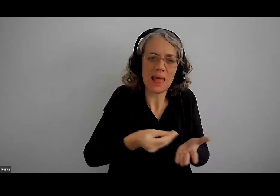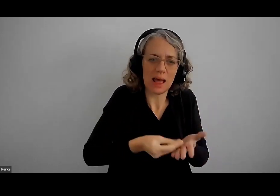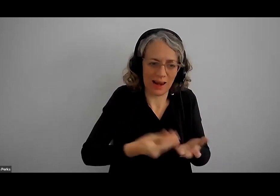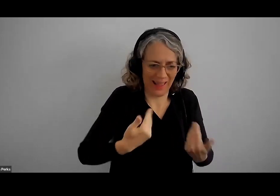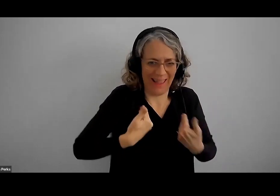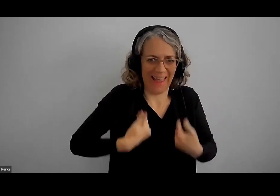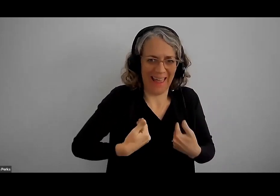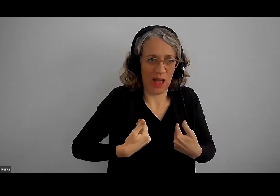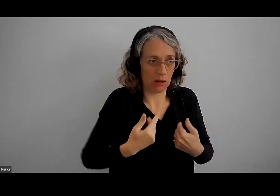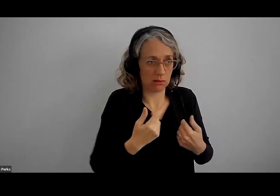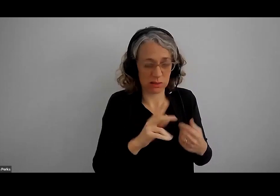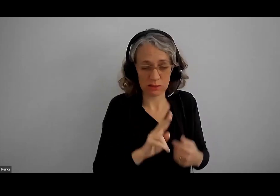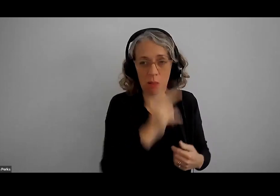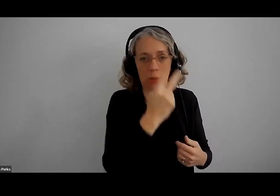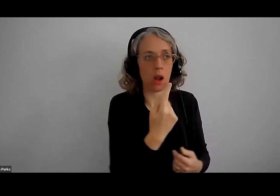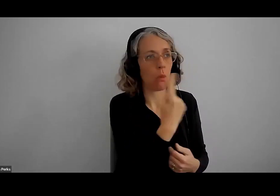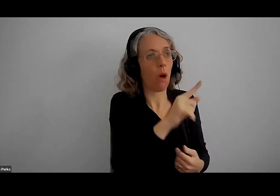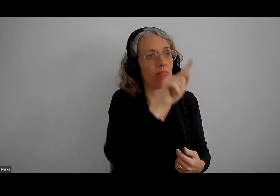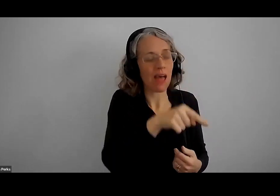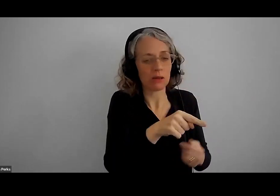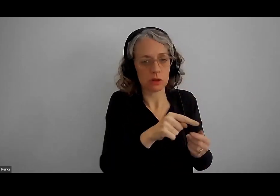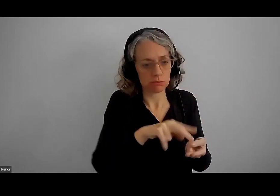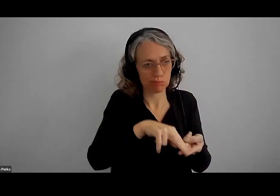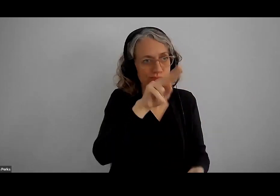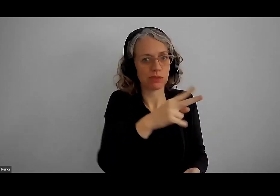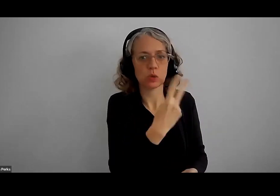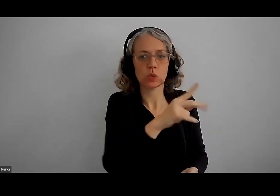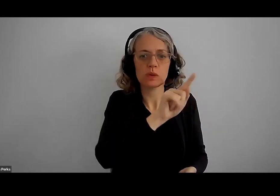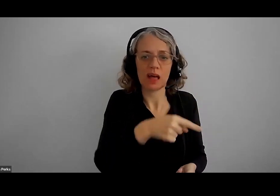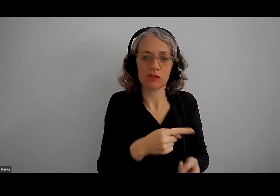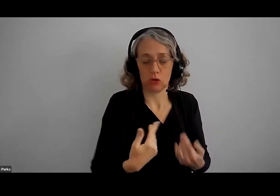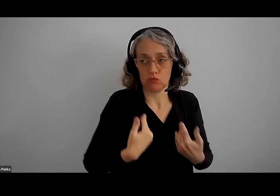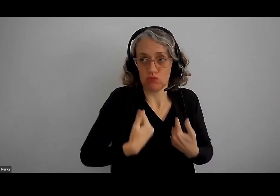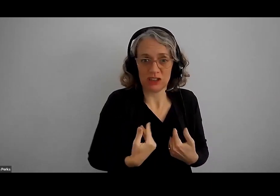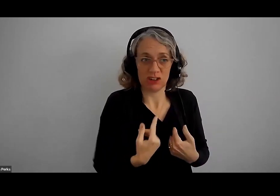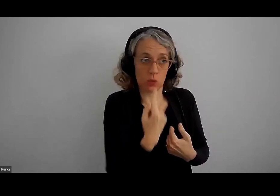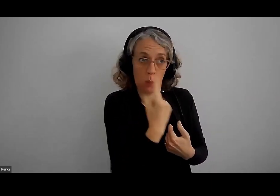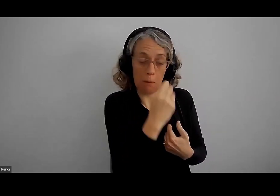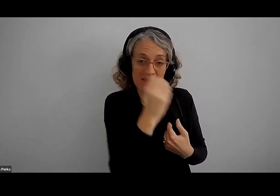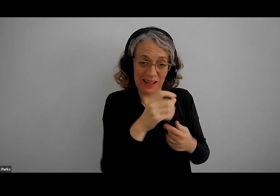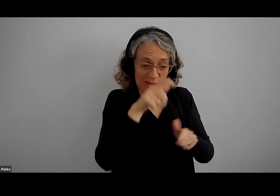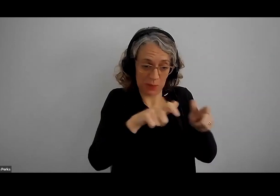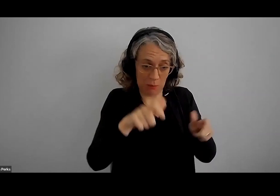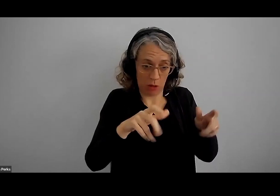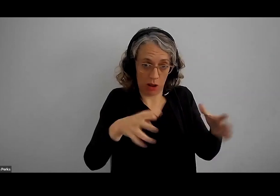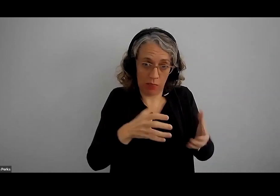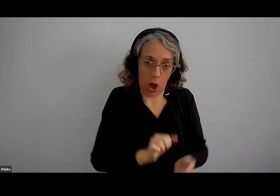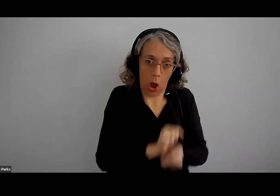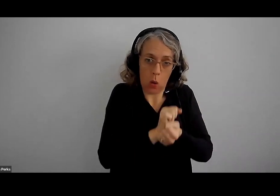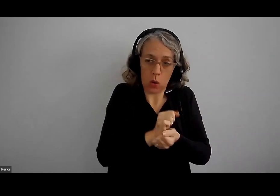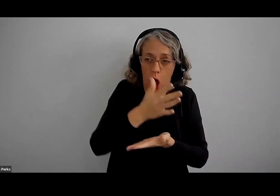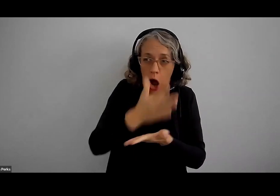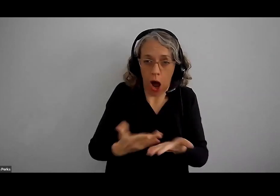billionaires? And the richest 1% of the people in the world own half of the world's wealth.